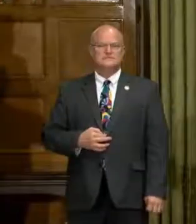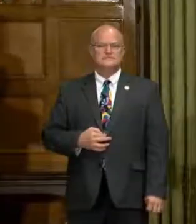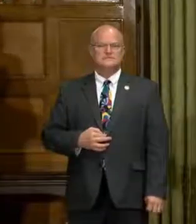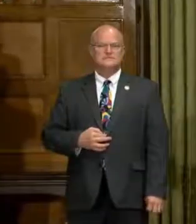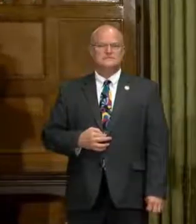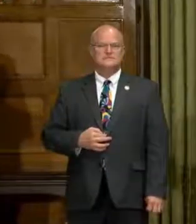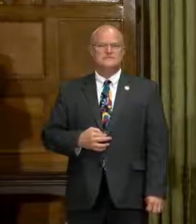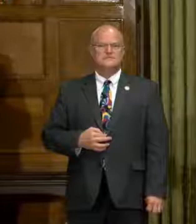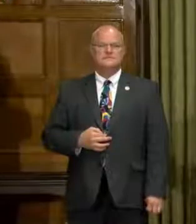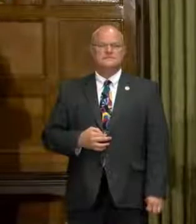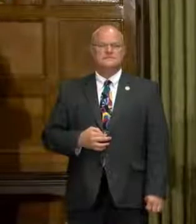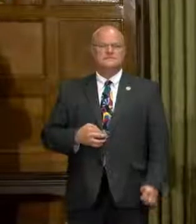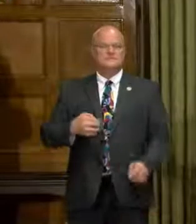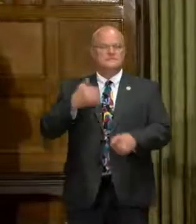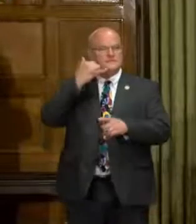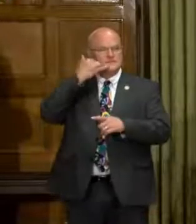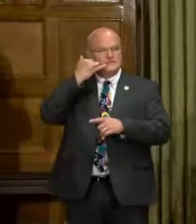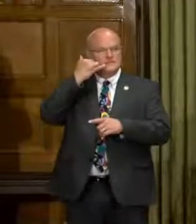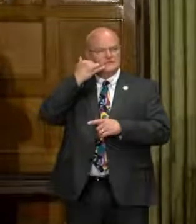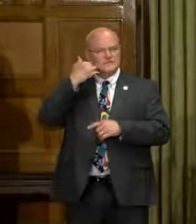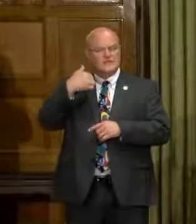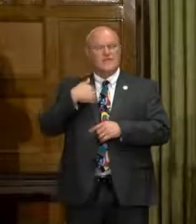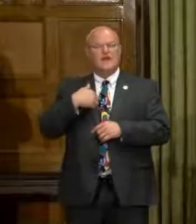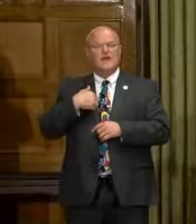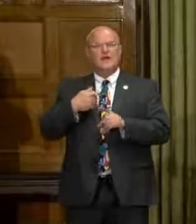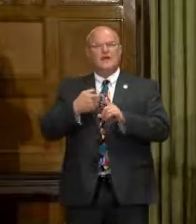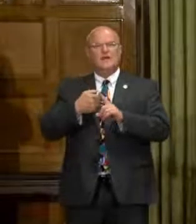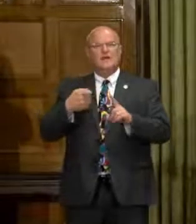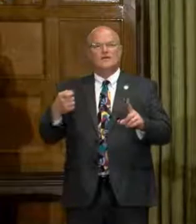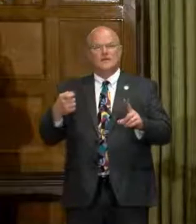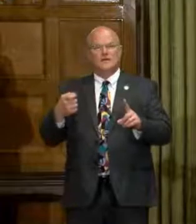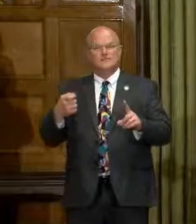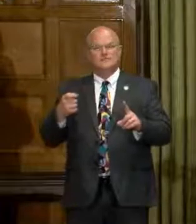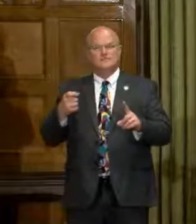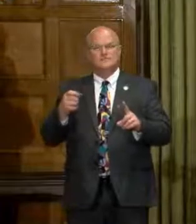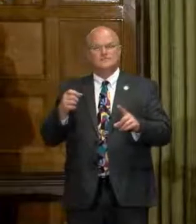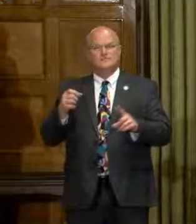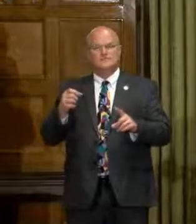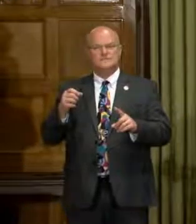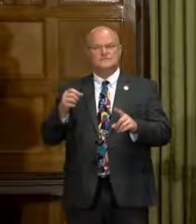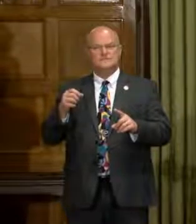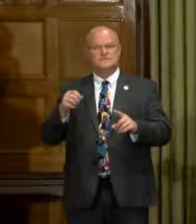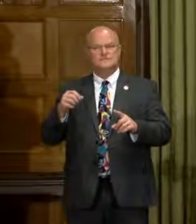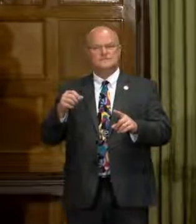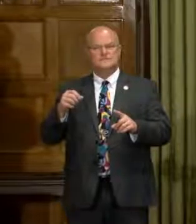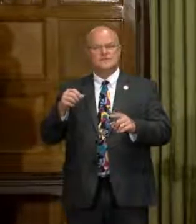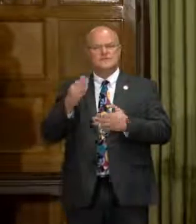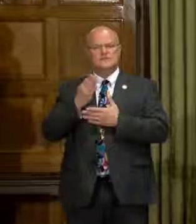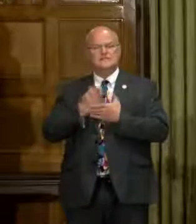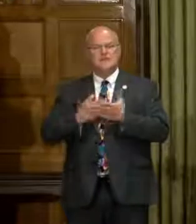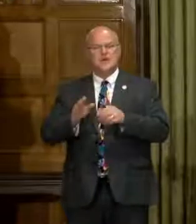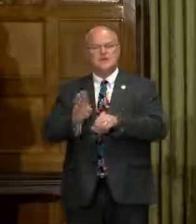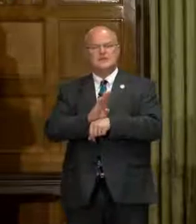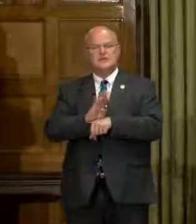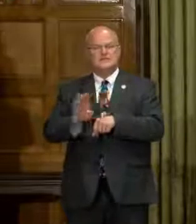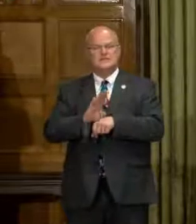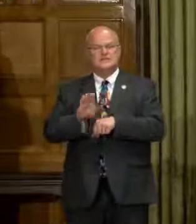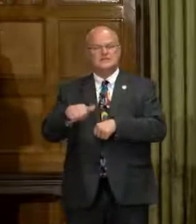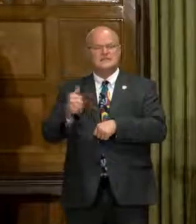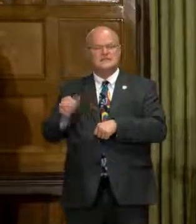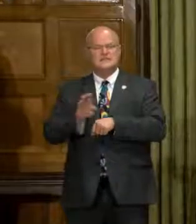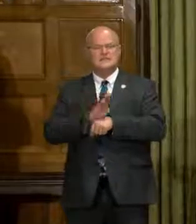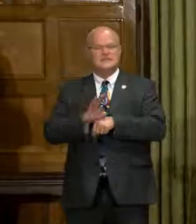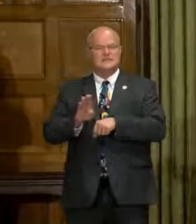Anything else? Yes, Governor. My name is Naum Dominguez from La Opinion newspaper. Some businesses did not receive the